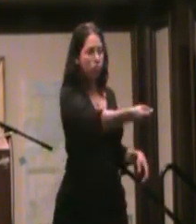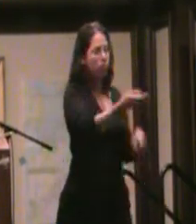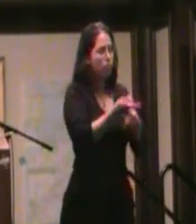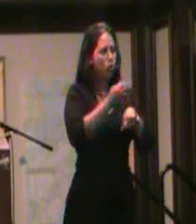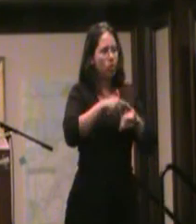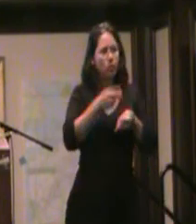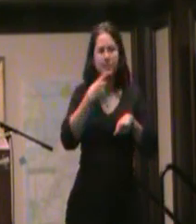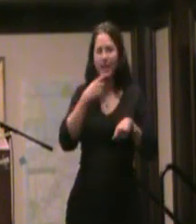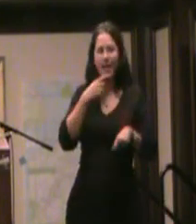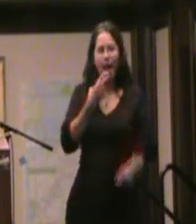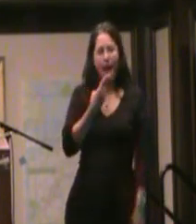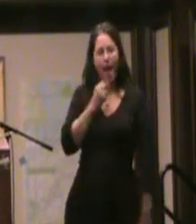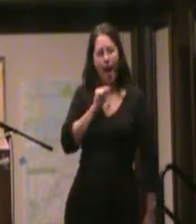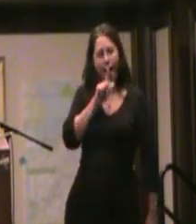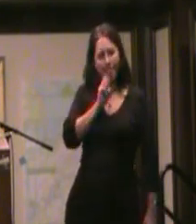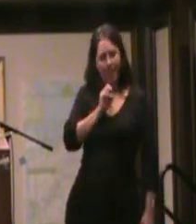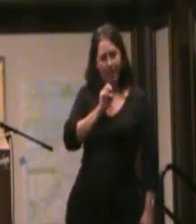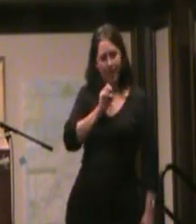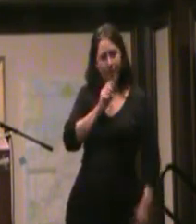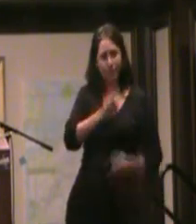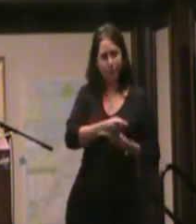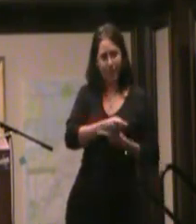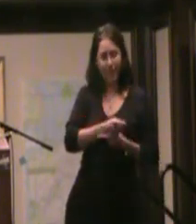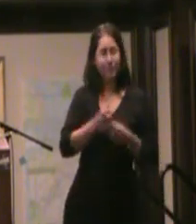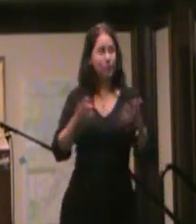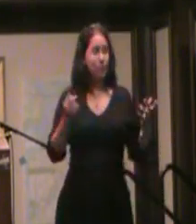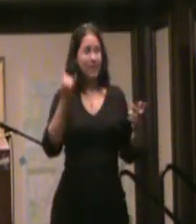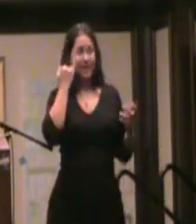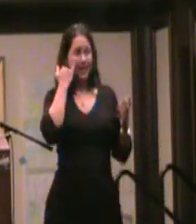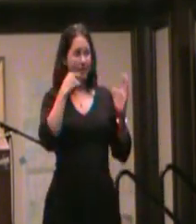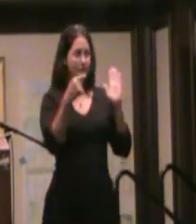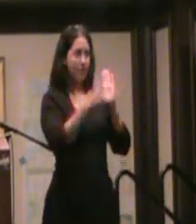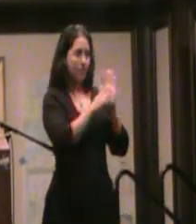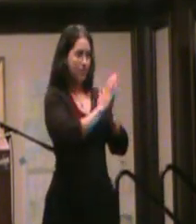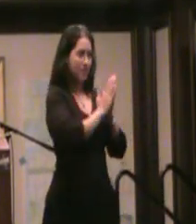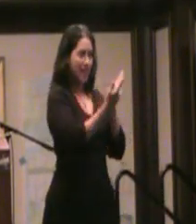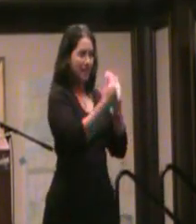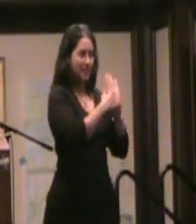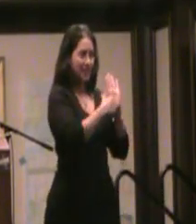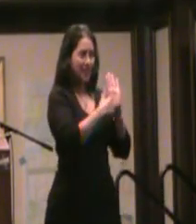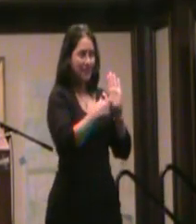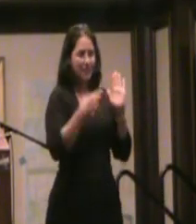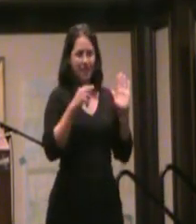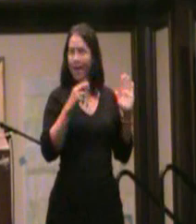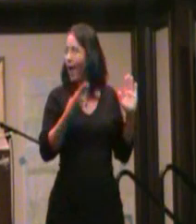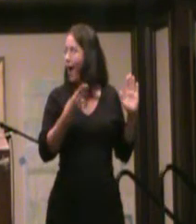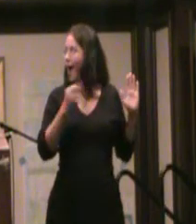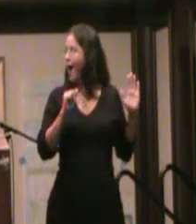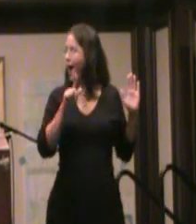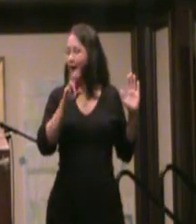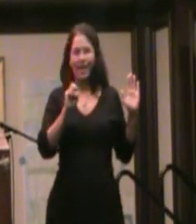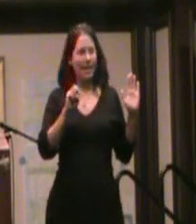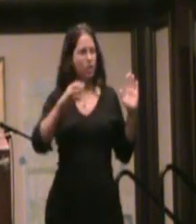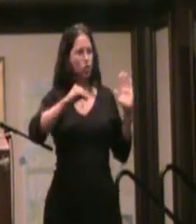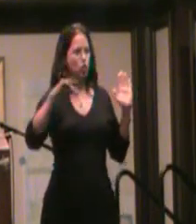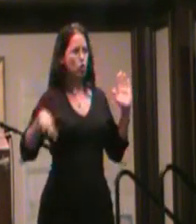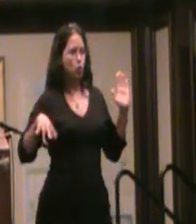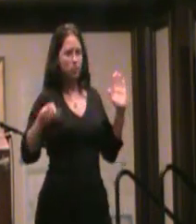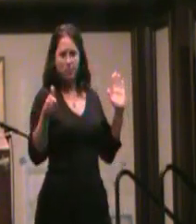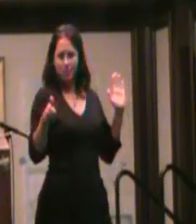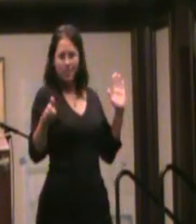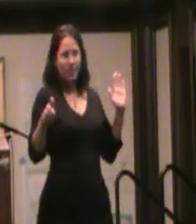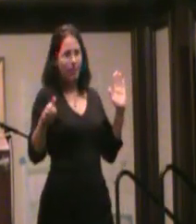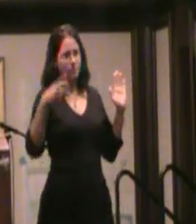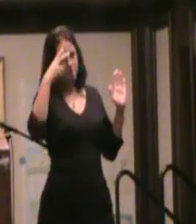say ale. And so if we have a text where the Spanish speaker says ale, my students, who are